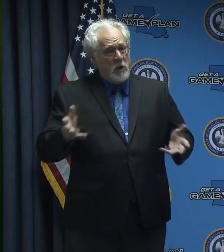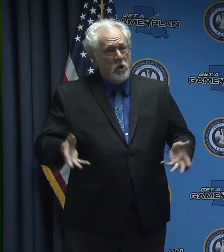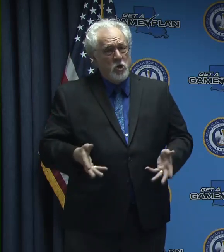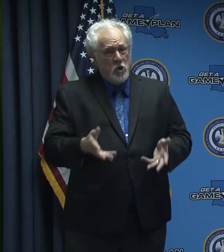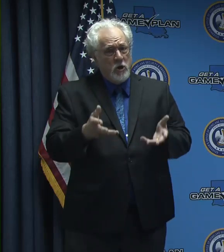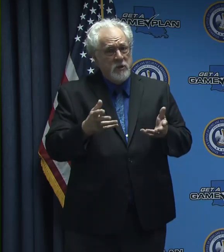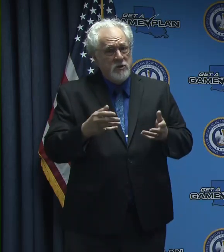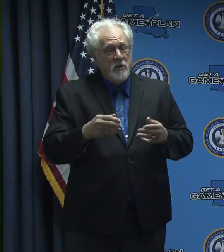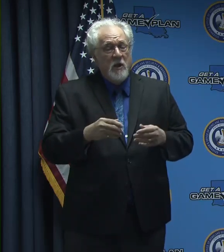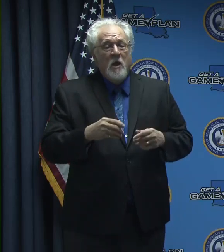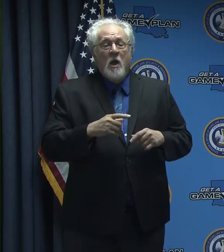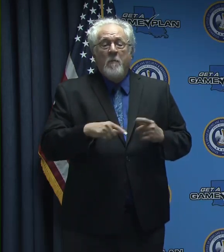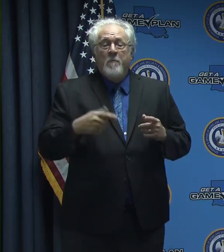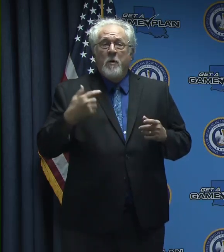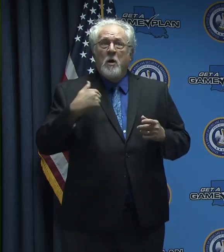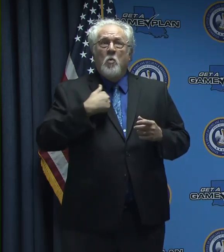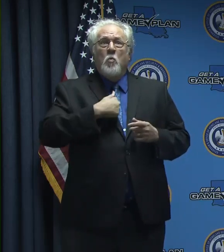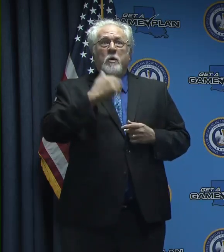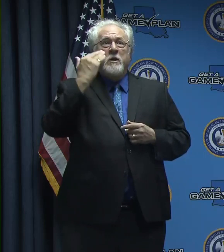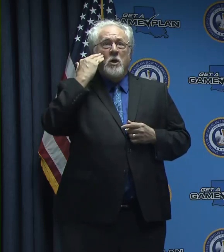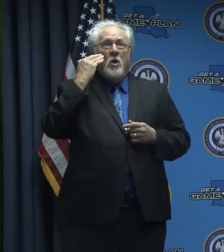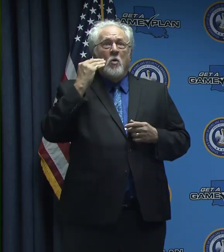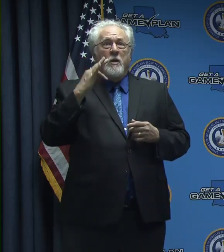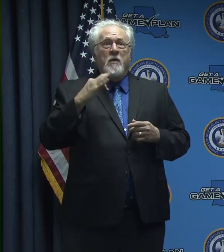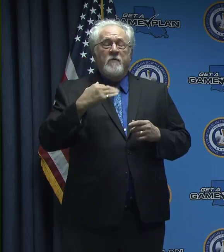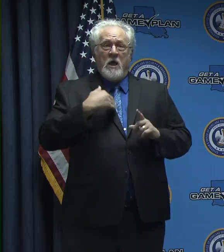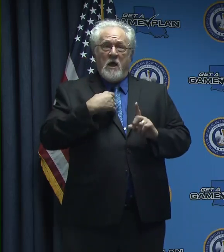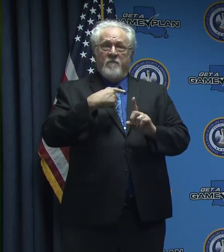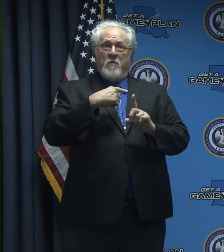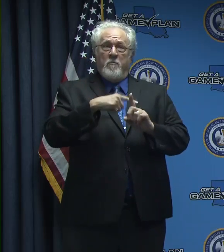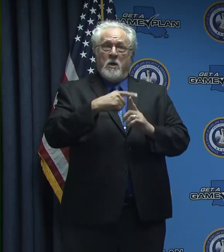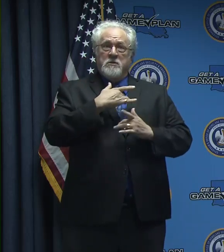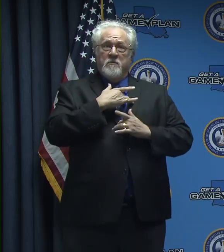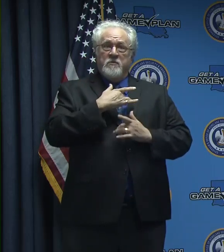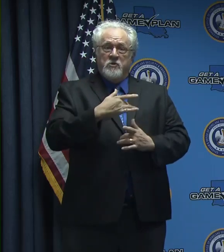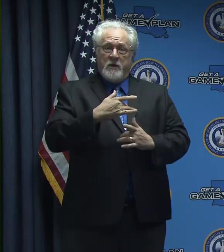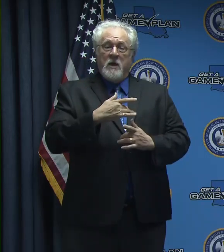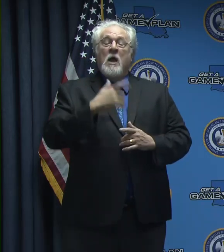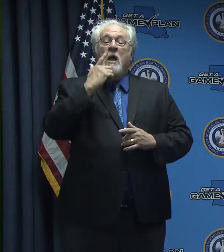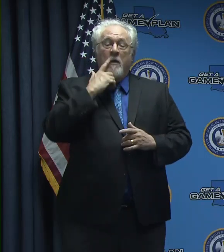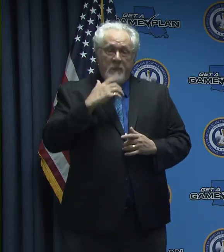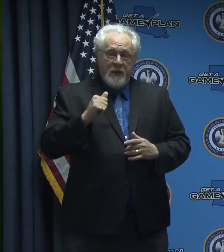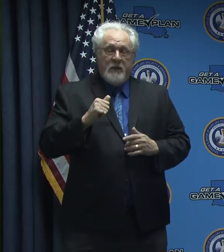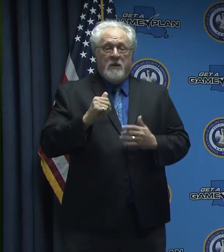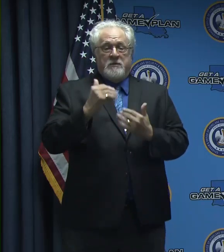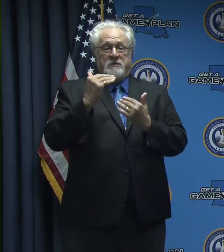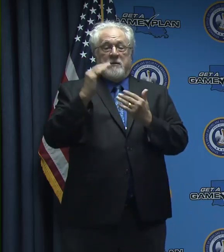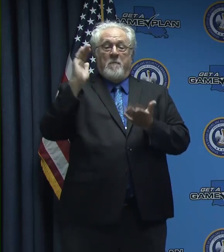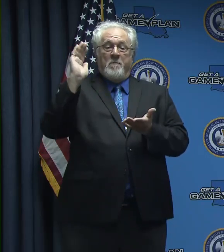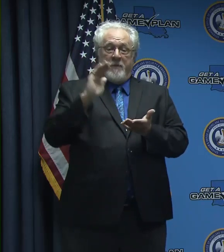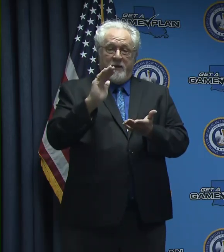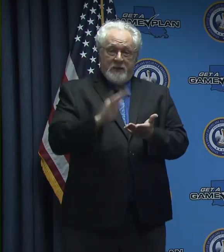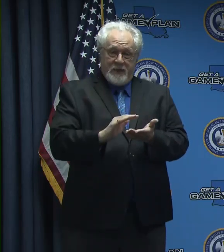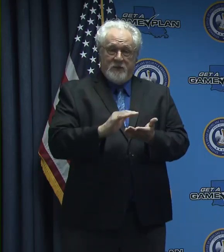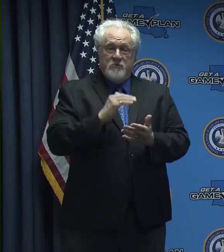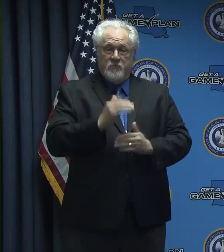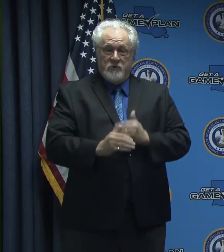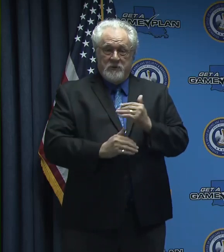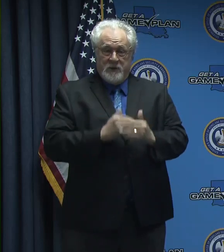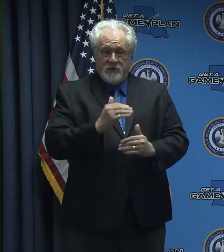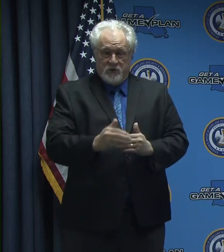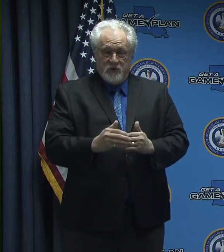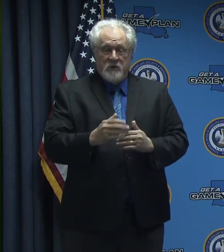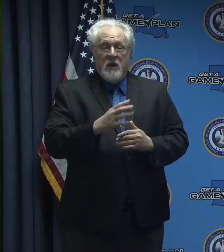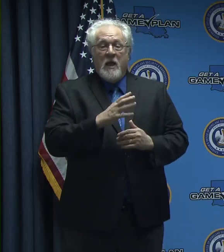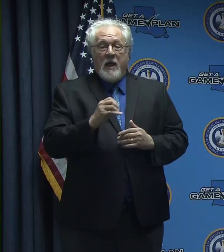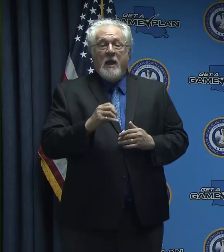of that. But we know that if we have a positive trend developing, it is because of the mitigation measures that we've taken,